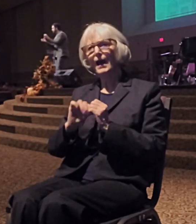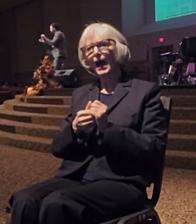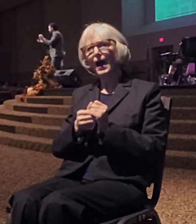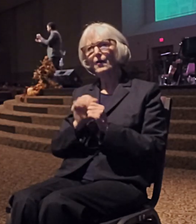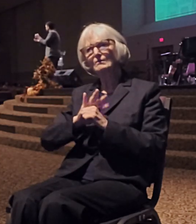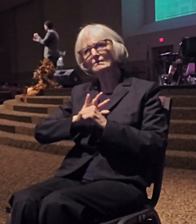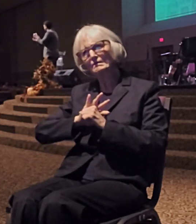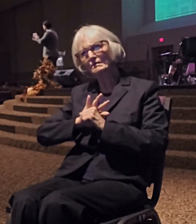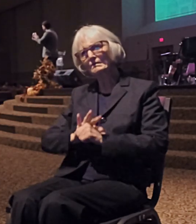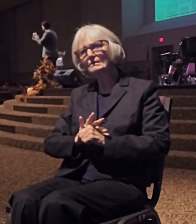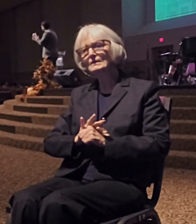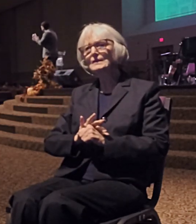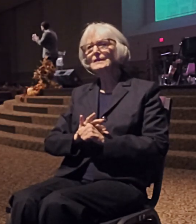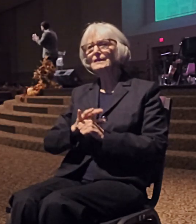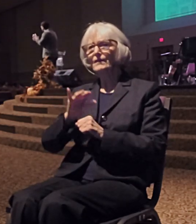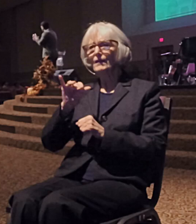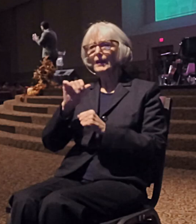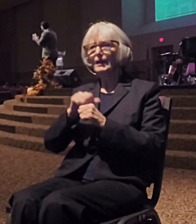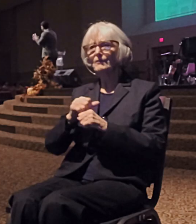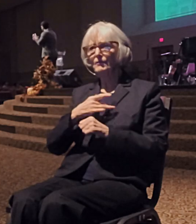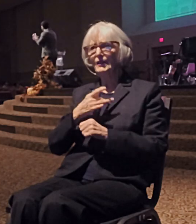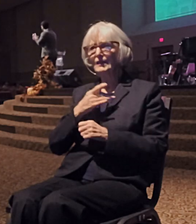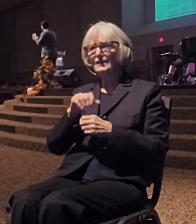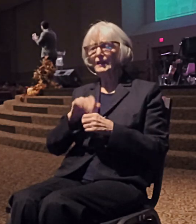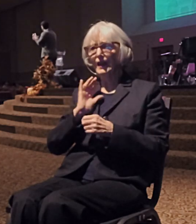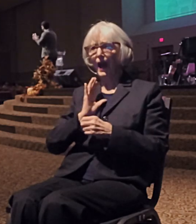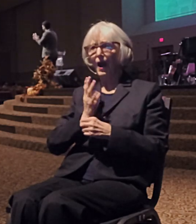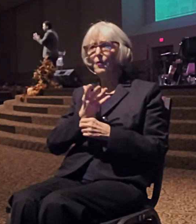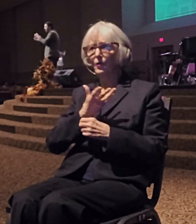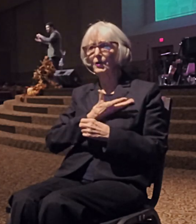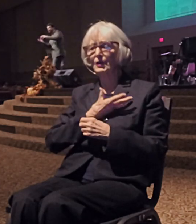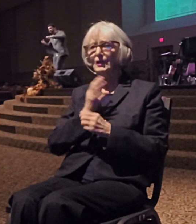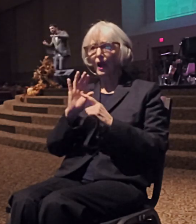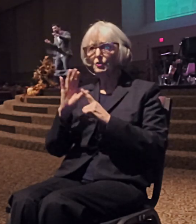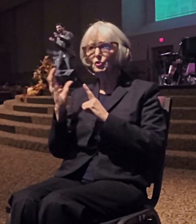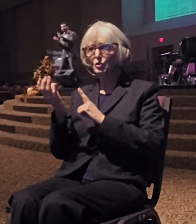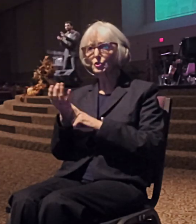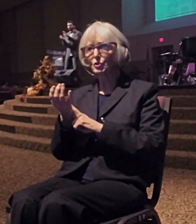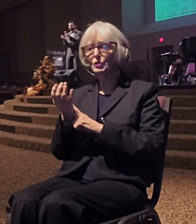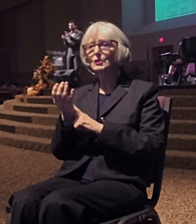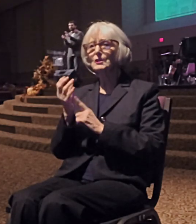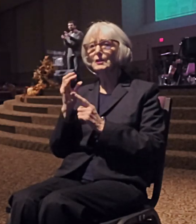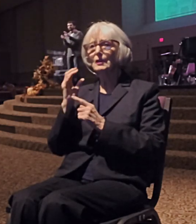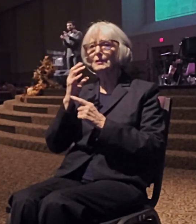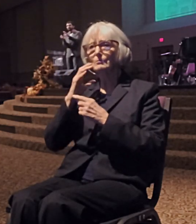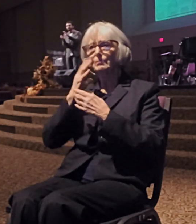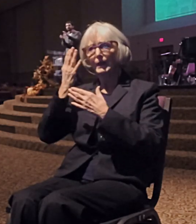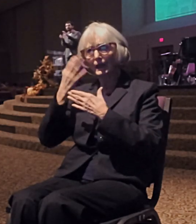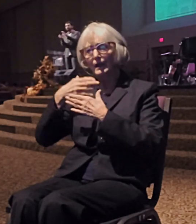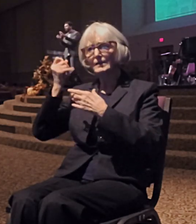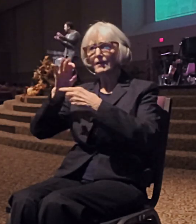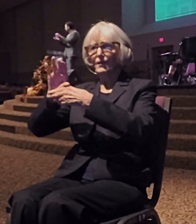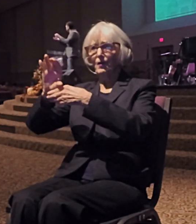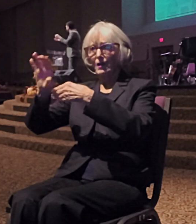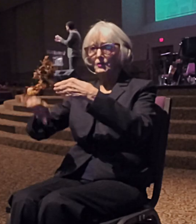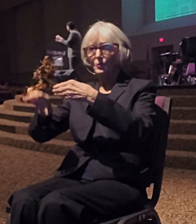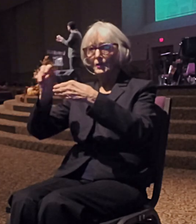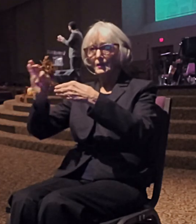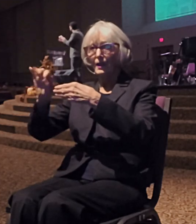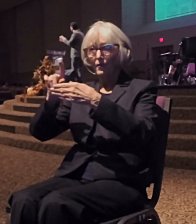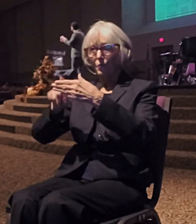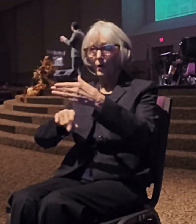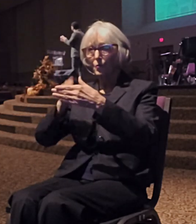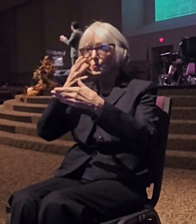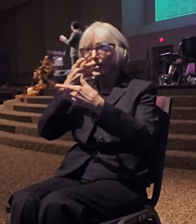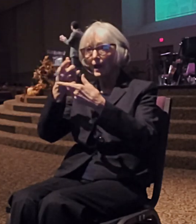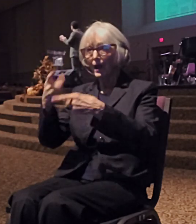intense it feels in our culture and world surrounding the consequences of what will or will not